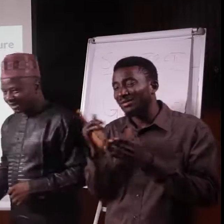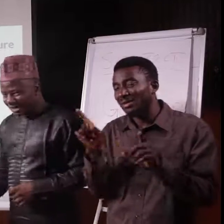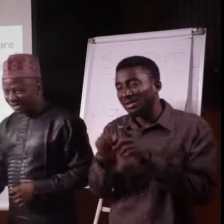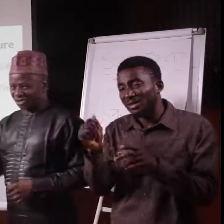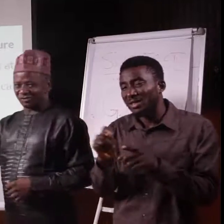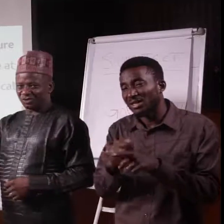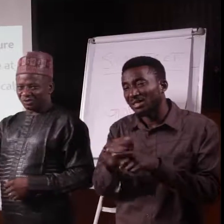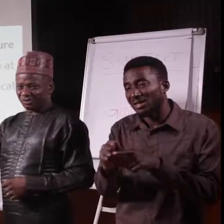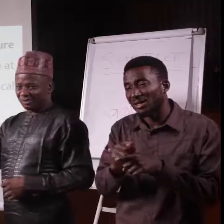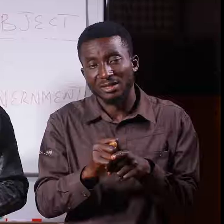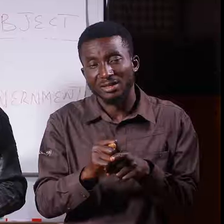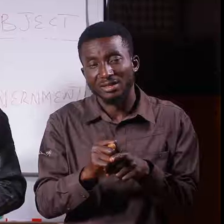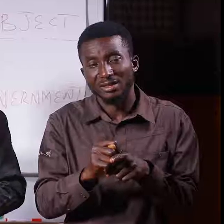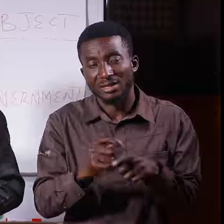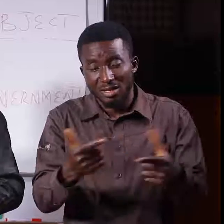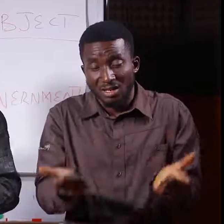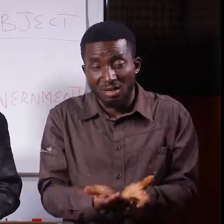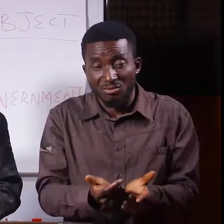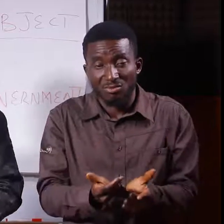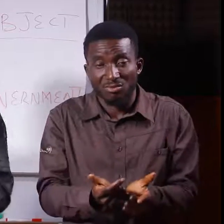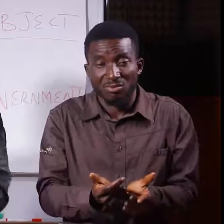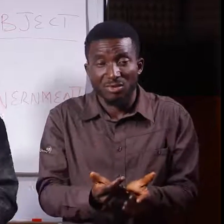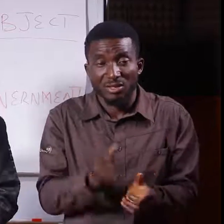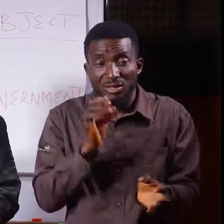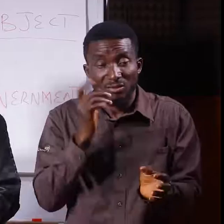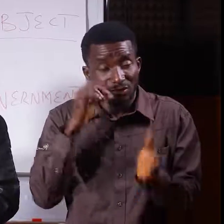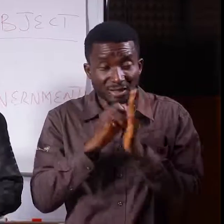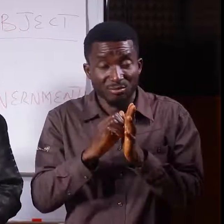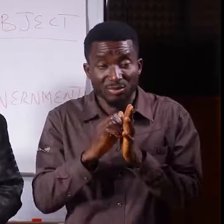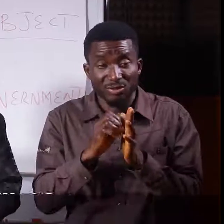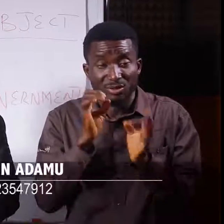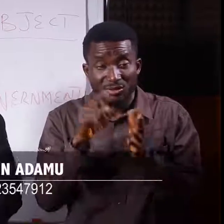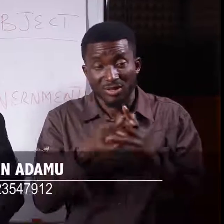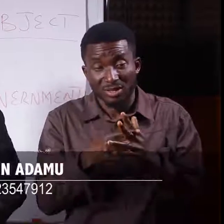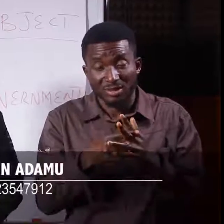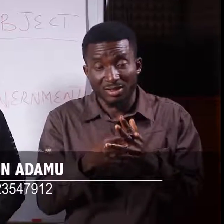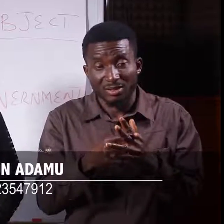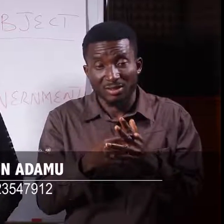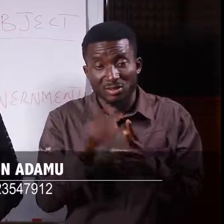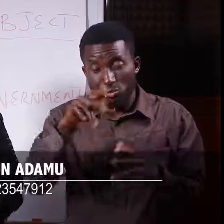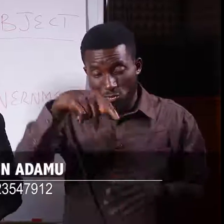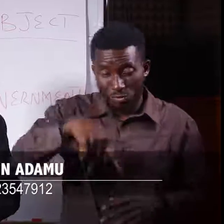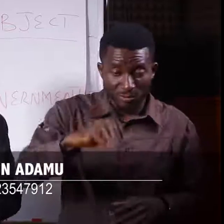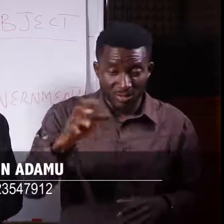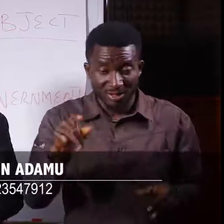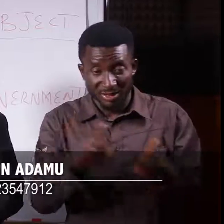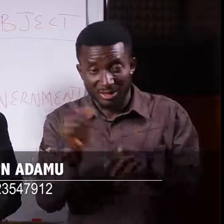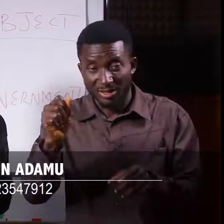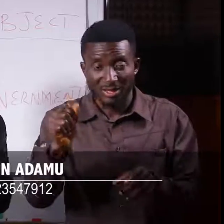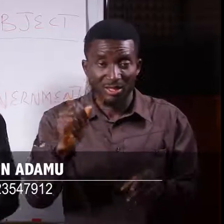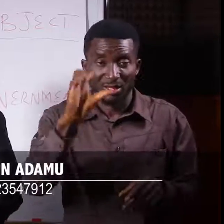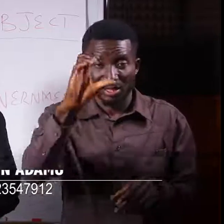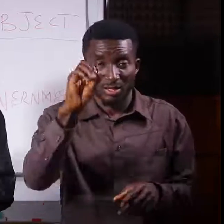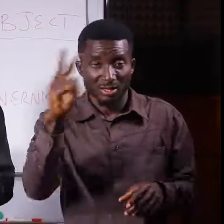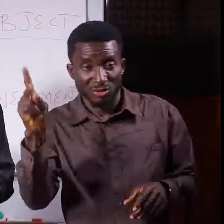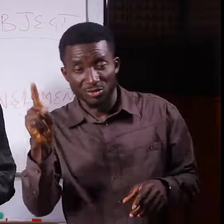trains leaders of tomorrow. Because if today you start as a councillor, before you know it, tomorrow, you are the chairman of local government.